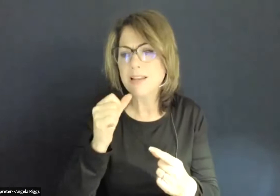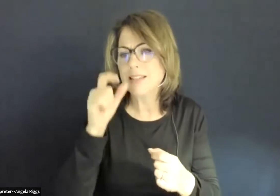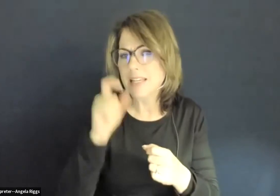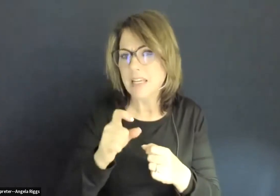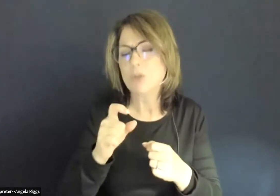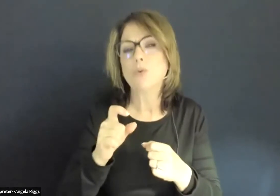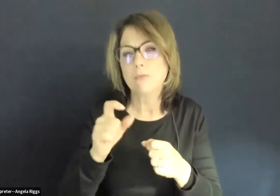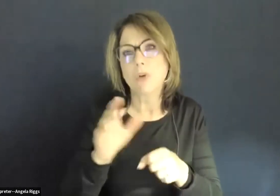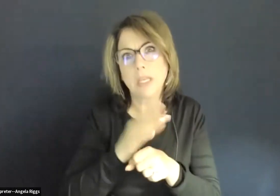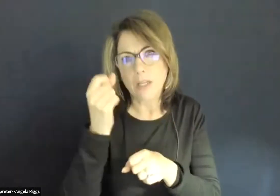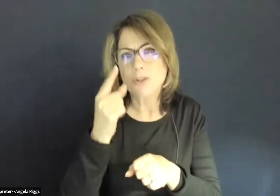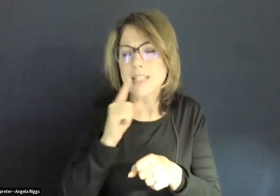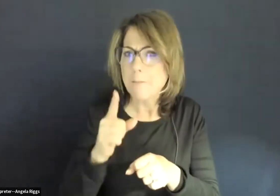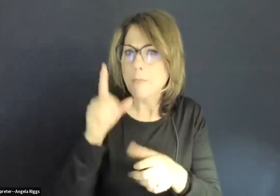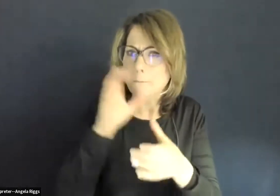Awesome. Thank you, Jack.